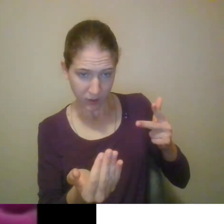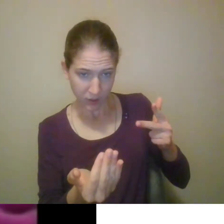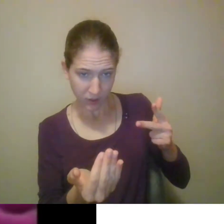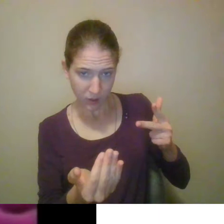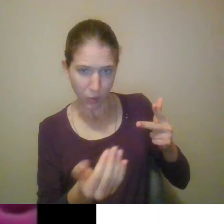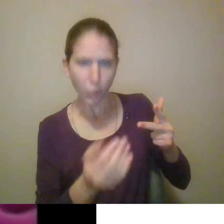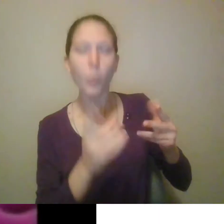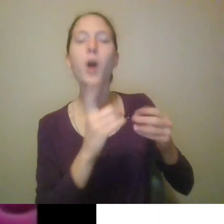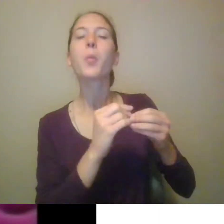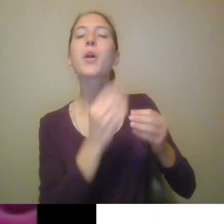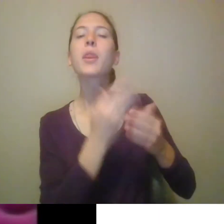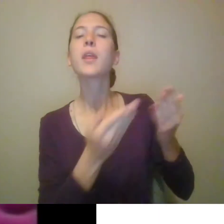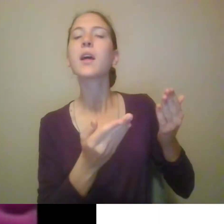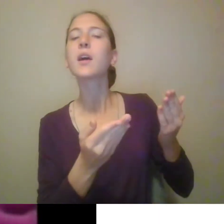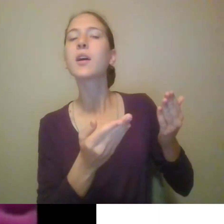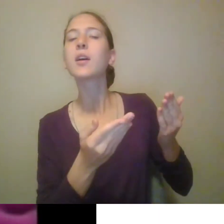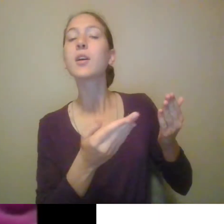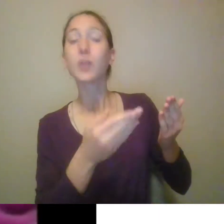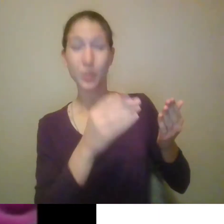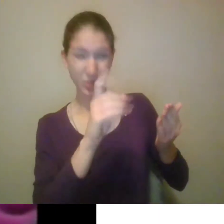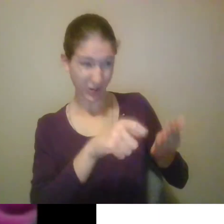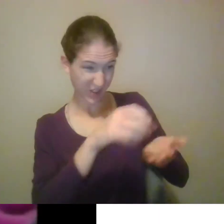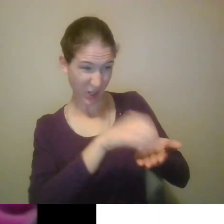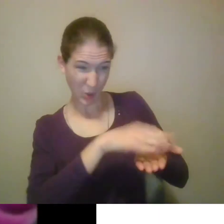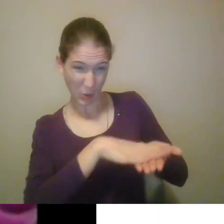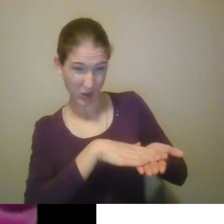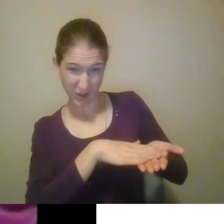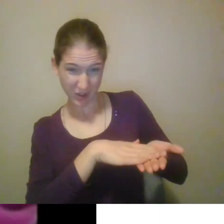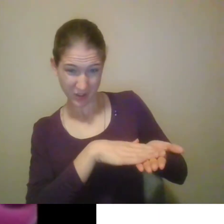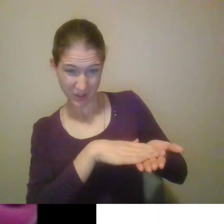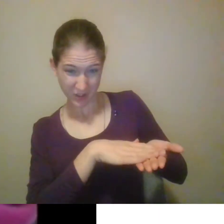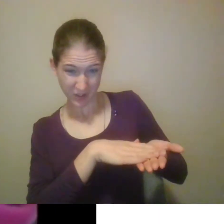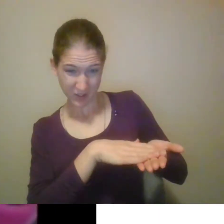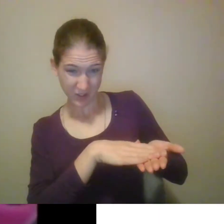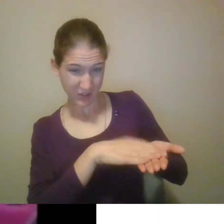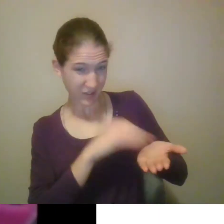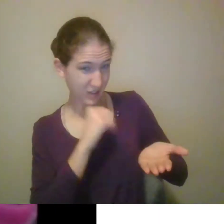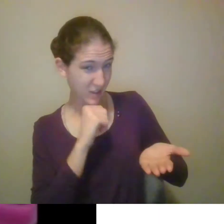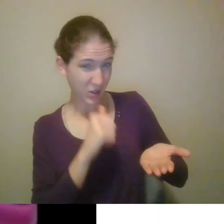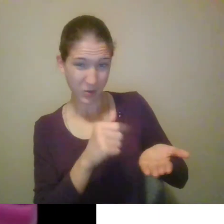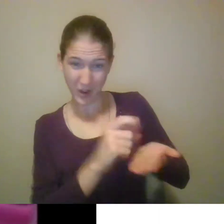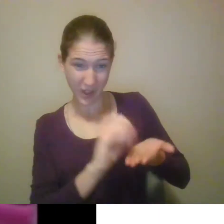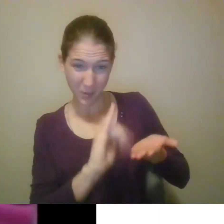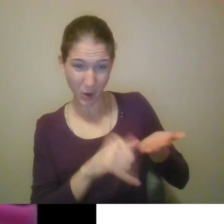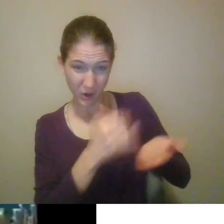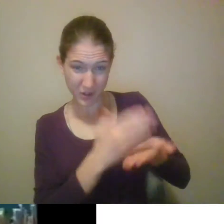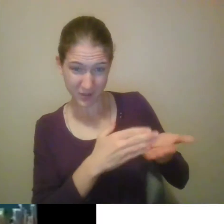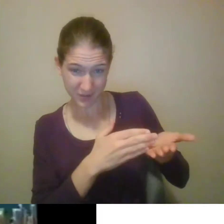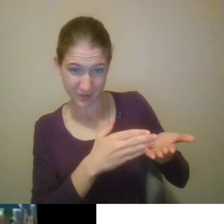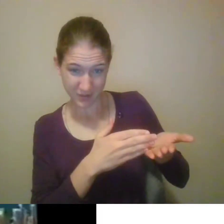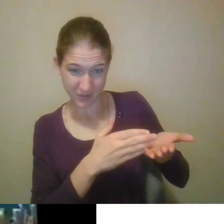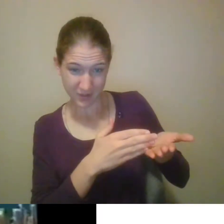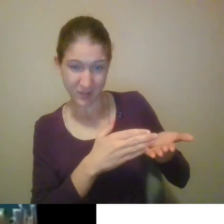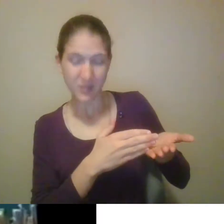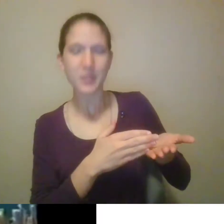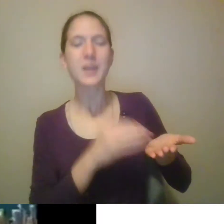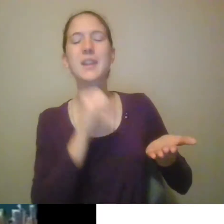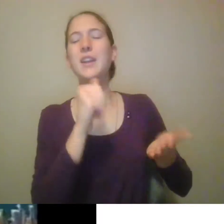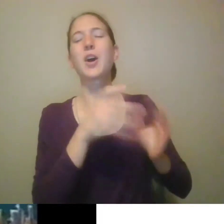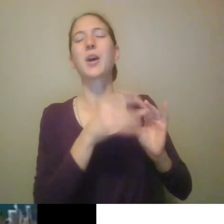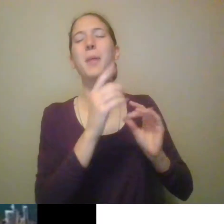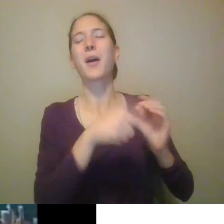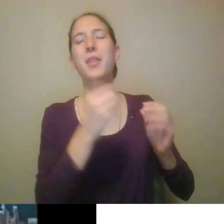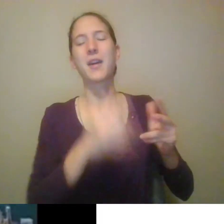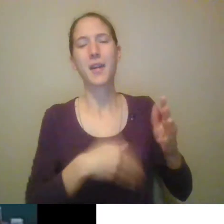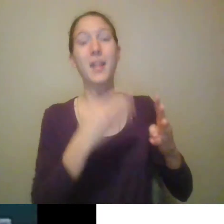One more thing you should have in your notes. I didn't have it. Didn't have this part? We left off here? Okay, then let's pick it